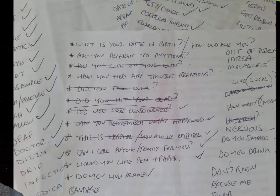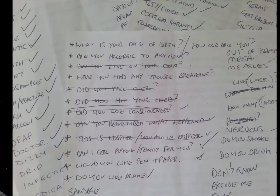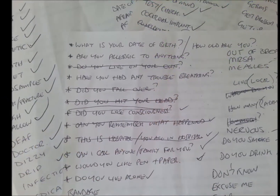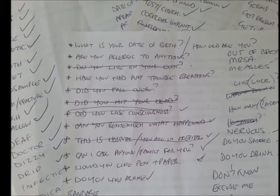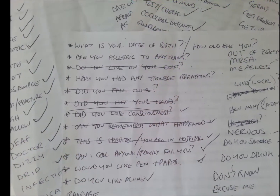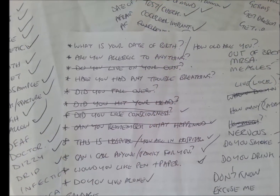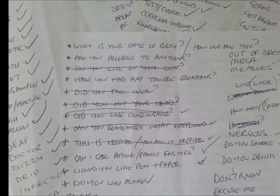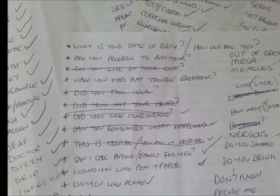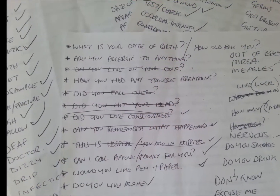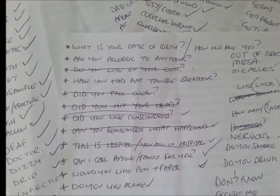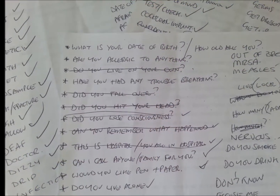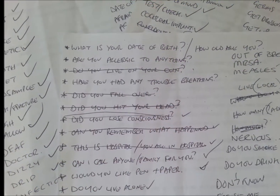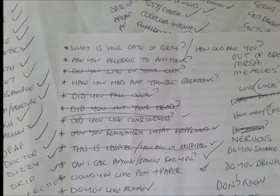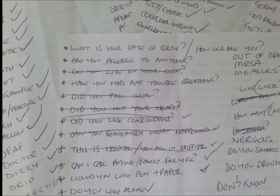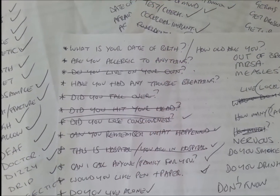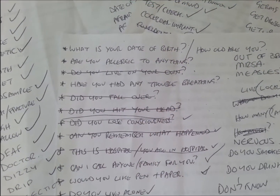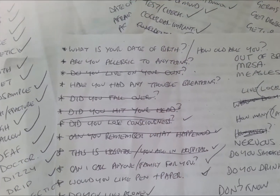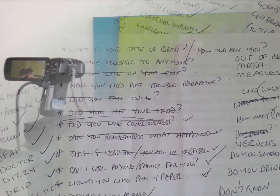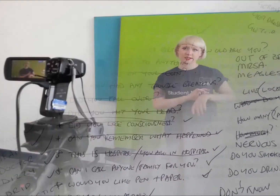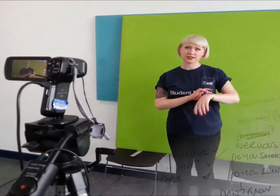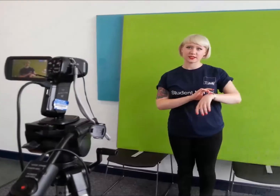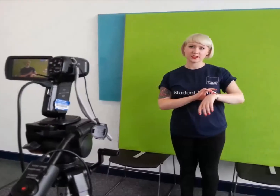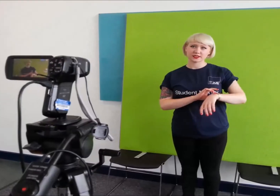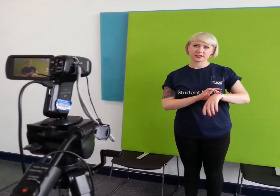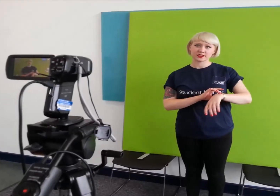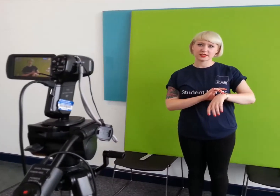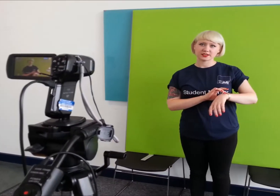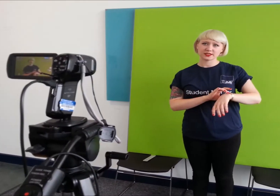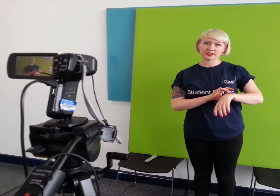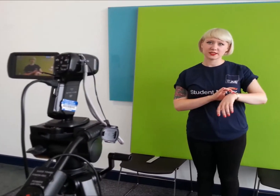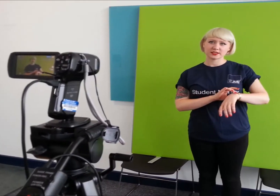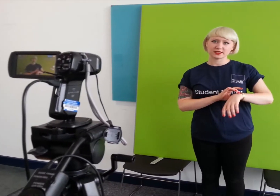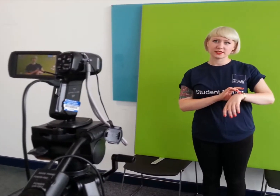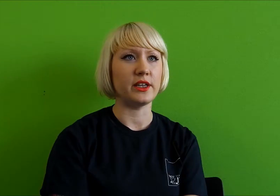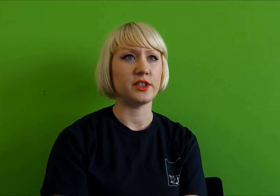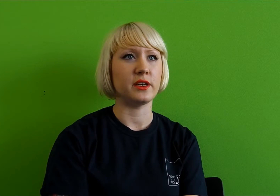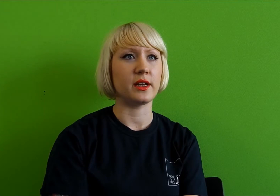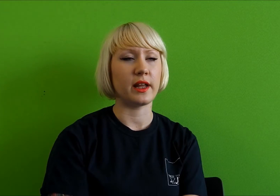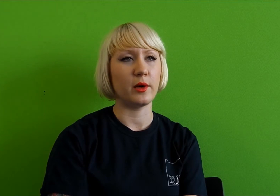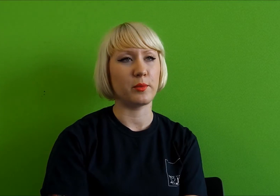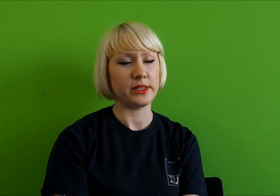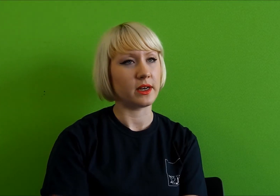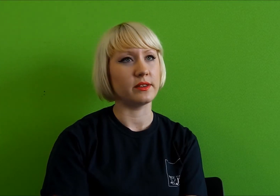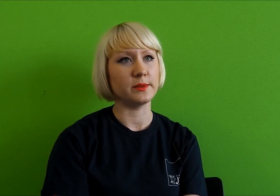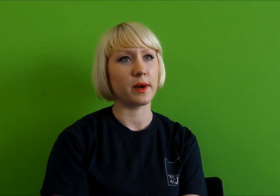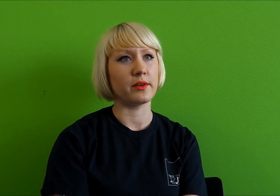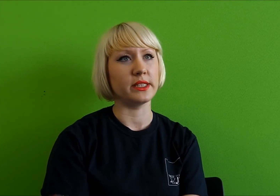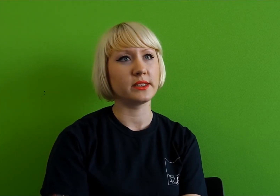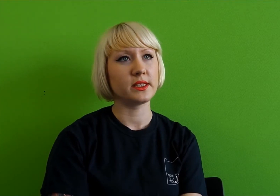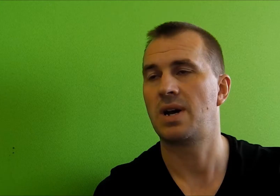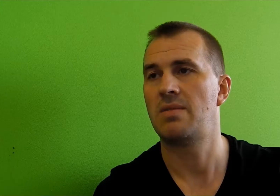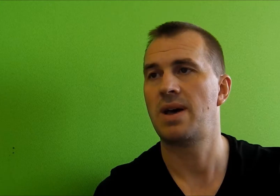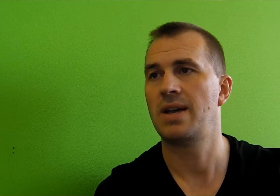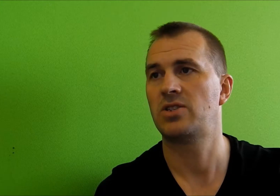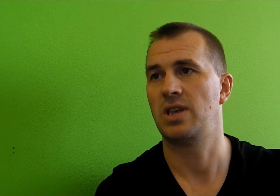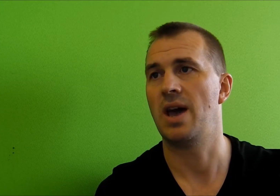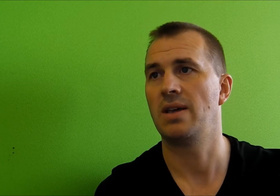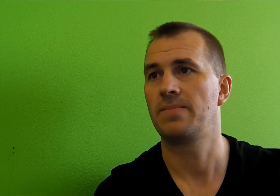discussing, what the needs of these patients were, how we could improve communication and help break down these barriers. I'm a HCA,